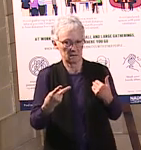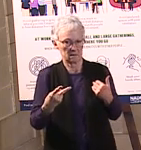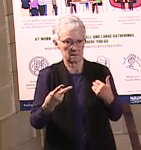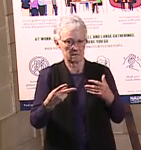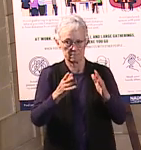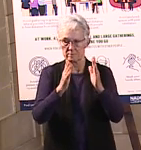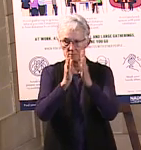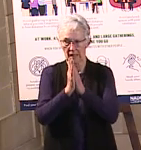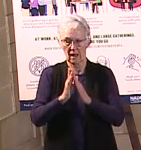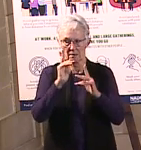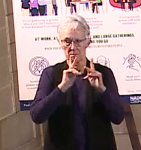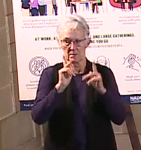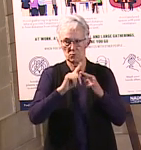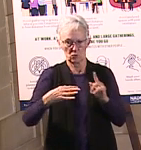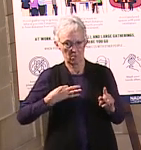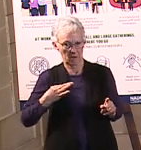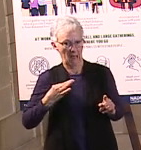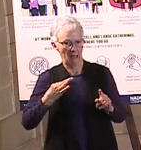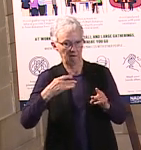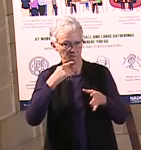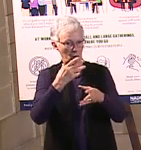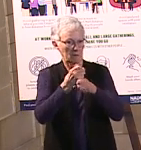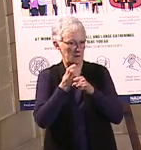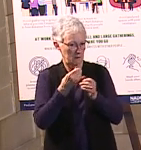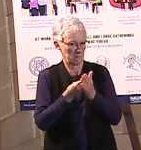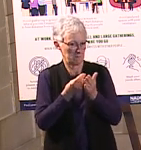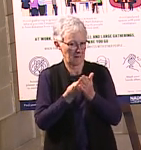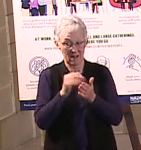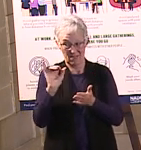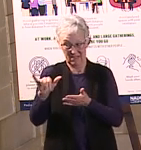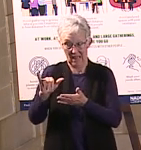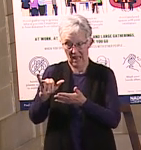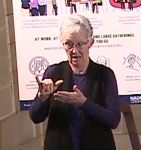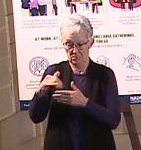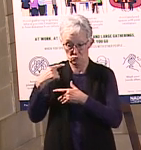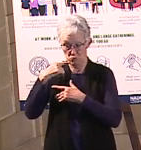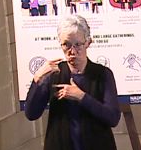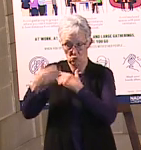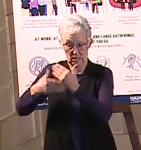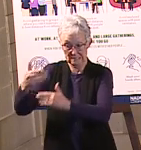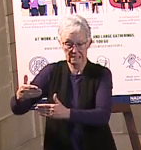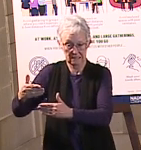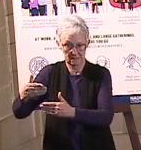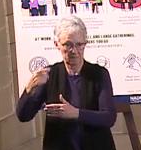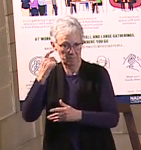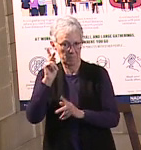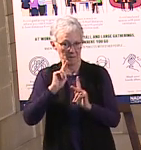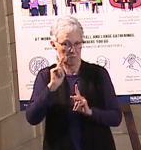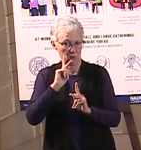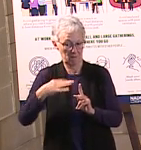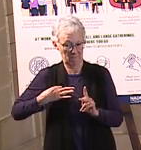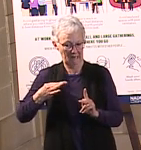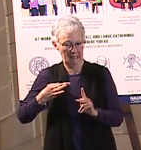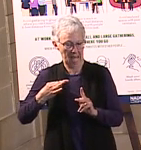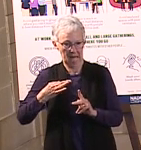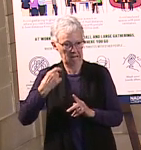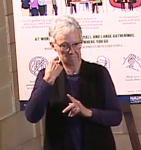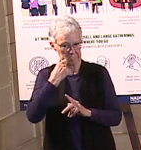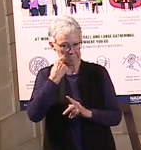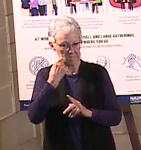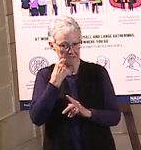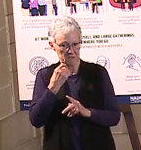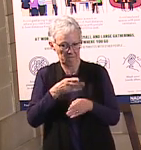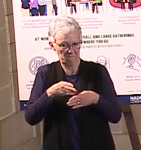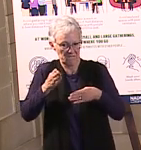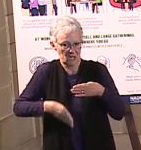13th, so that was only a little over 2 weeks ago. And so they're processing those applications, and we'll get that money out the door as quickly as possible. And we will